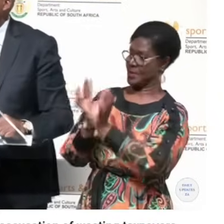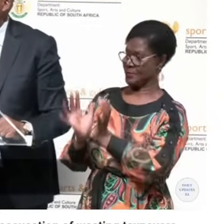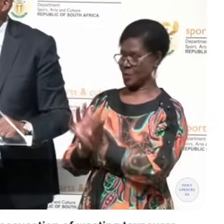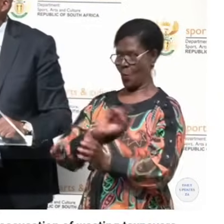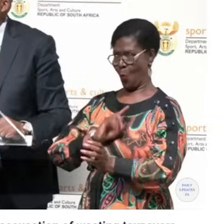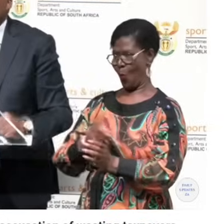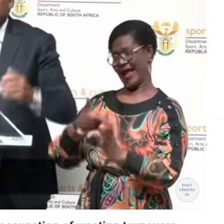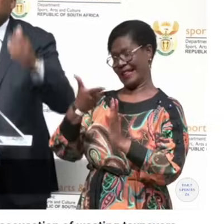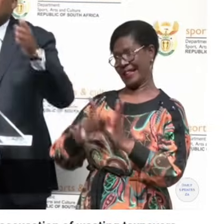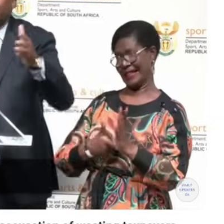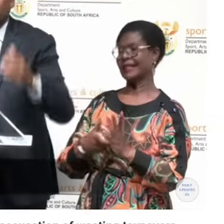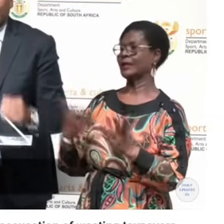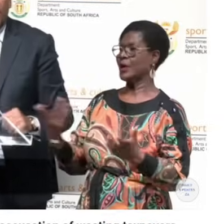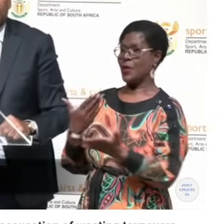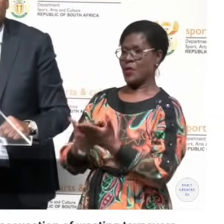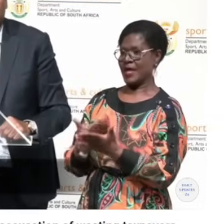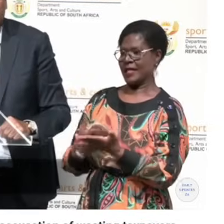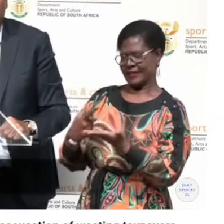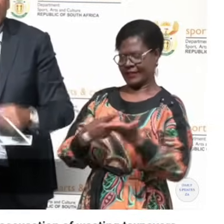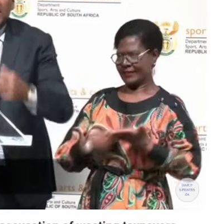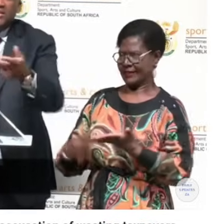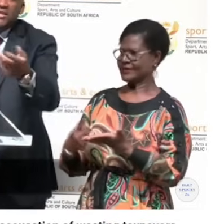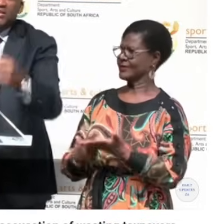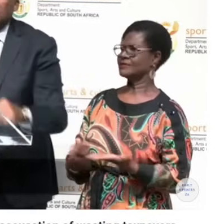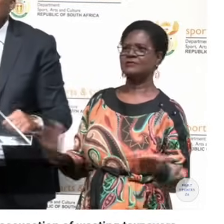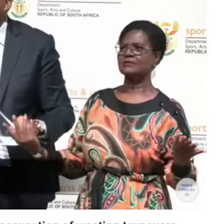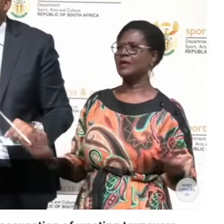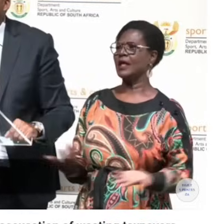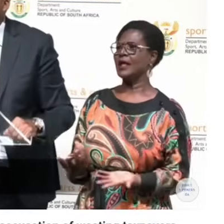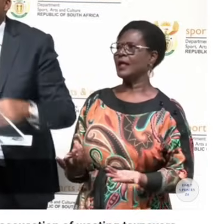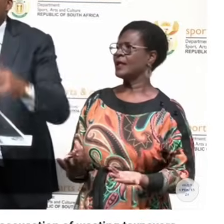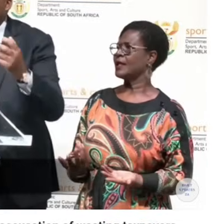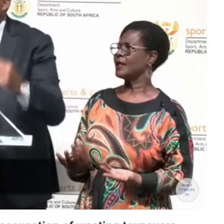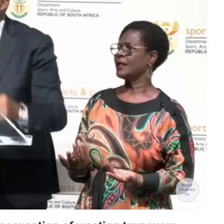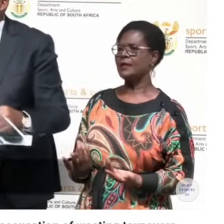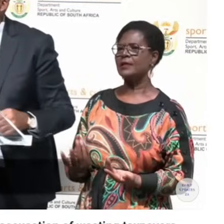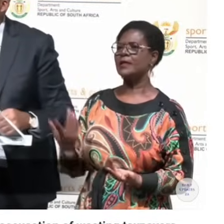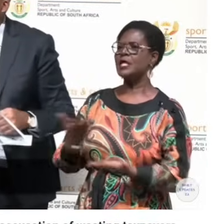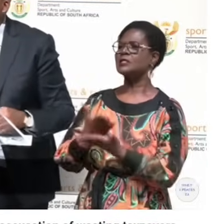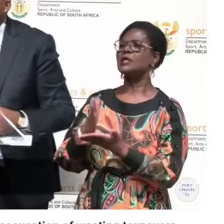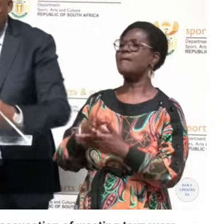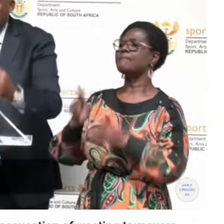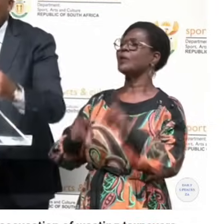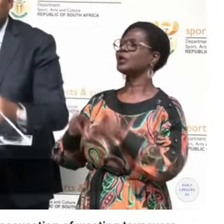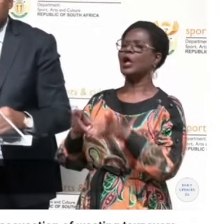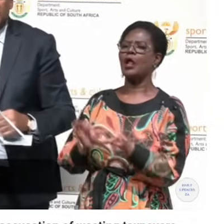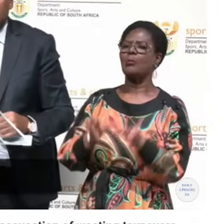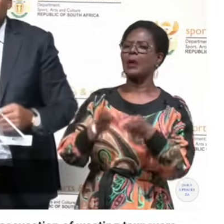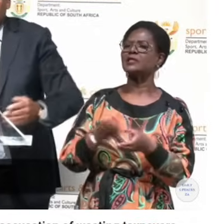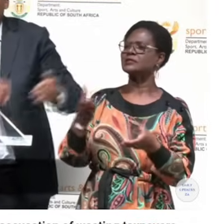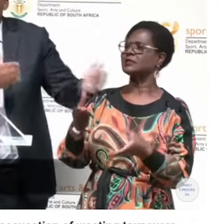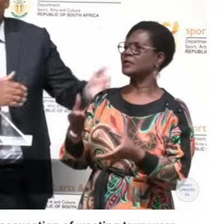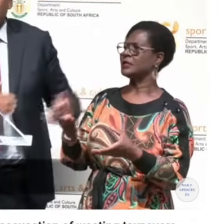the deal. So that's where we are with the deal. I didn't see this deal the other day when some political party was giving a